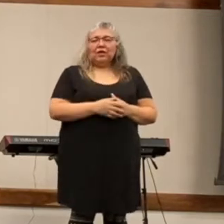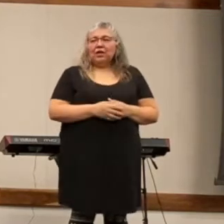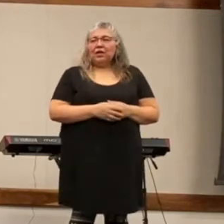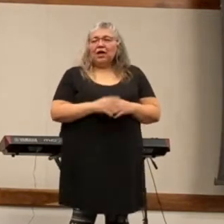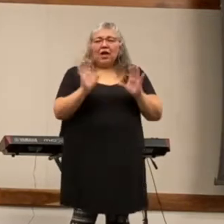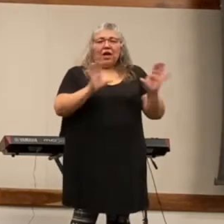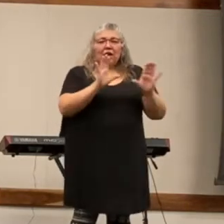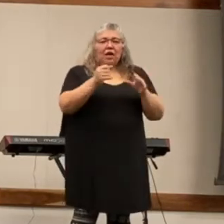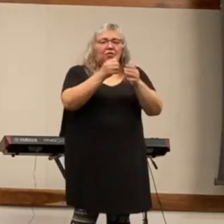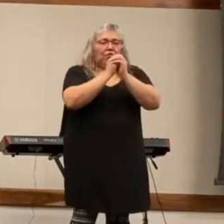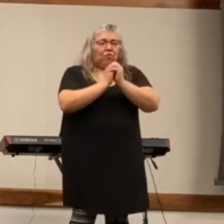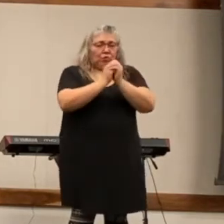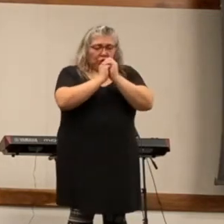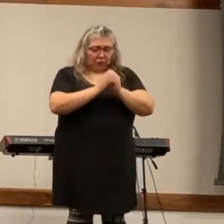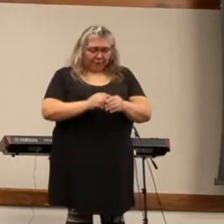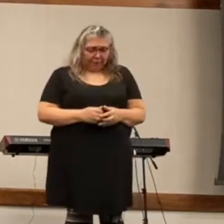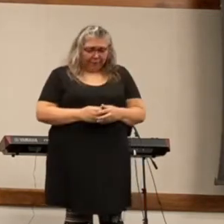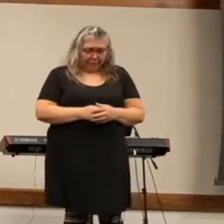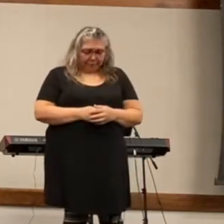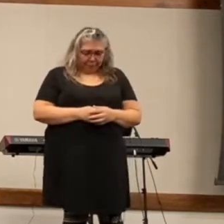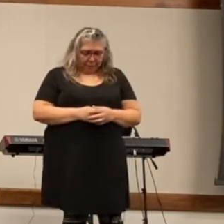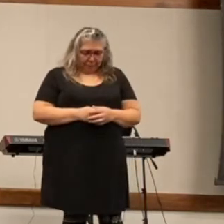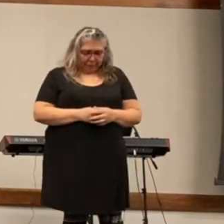It should be an act of worship.